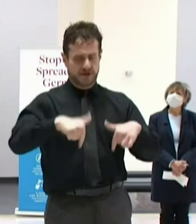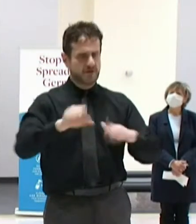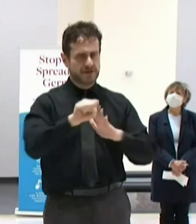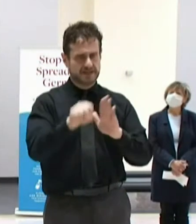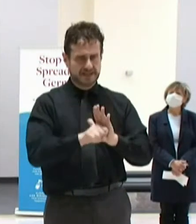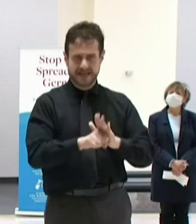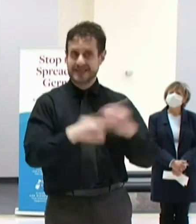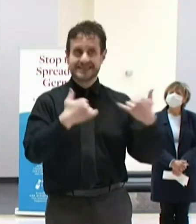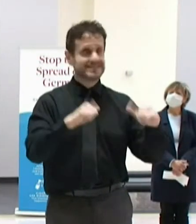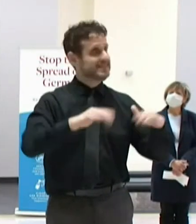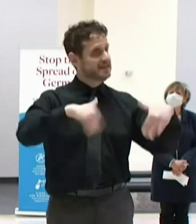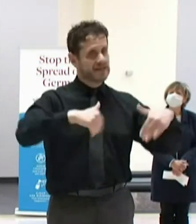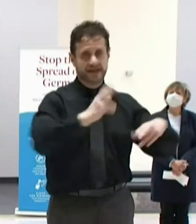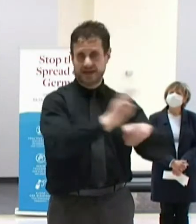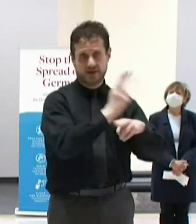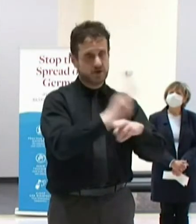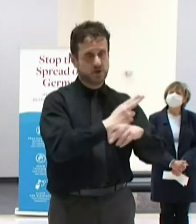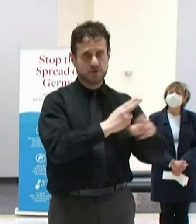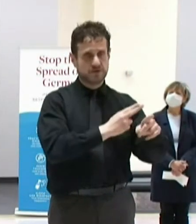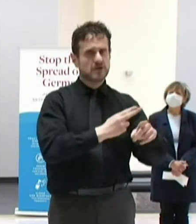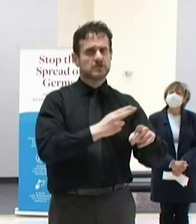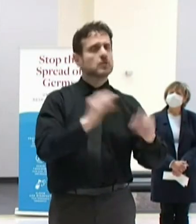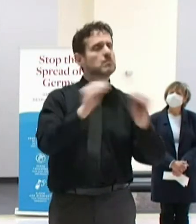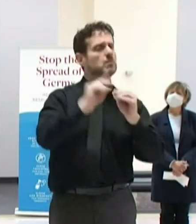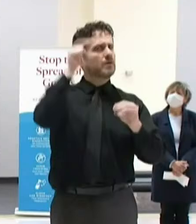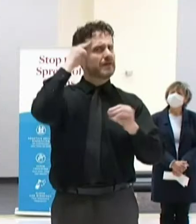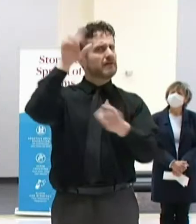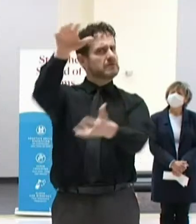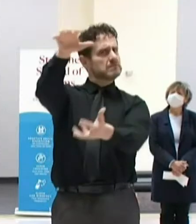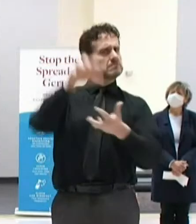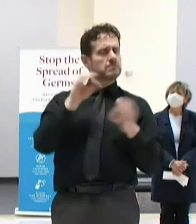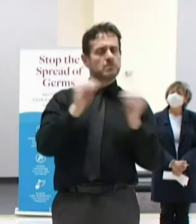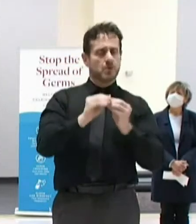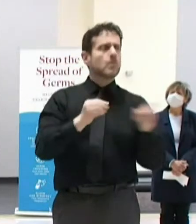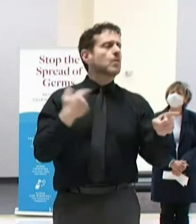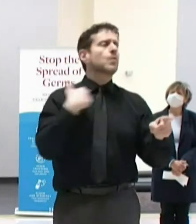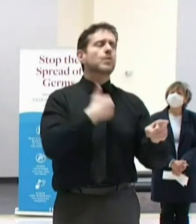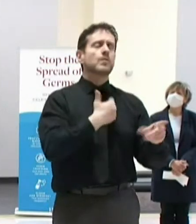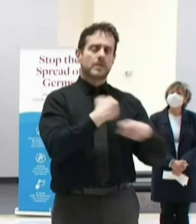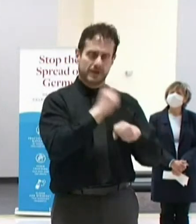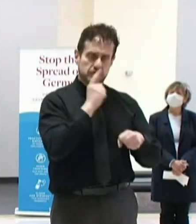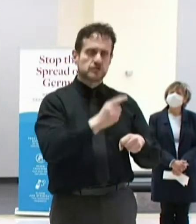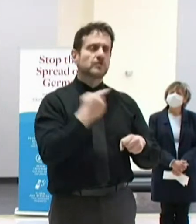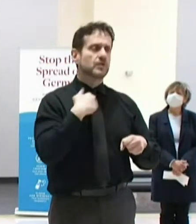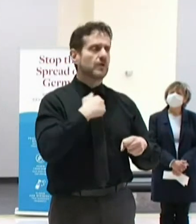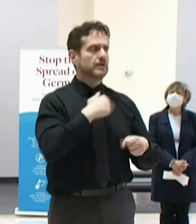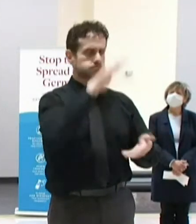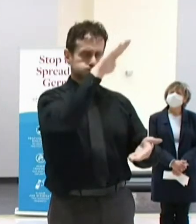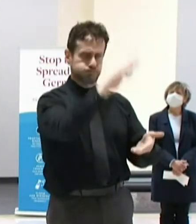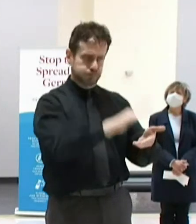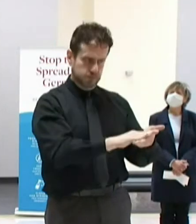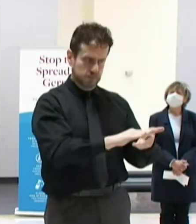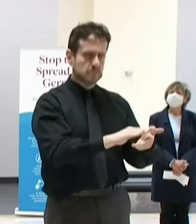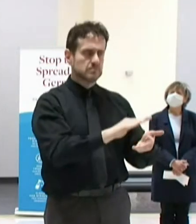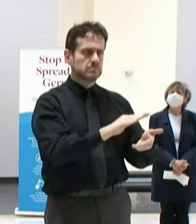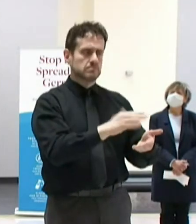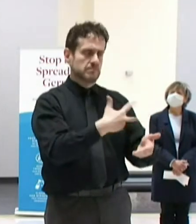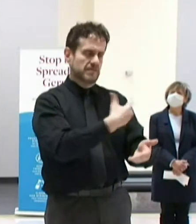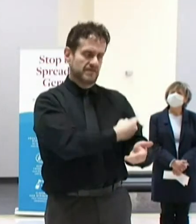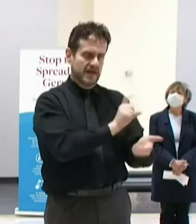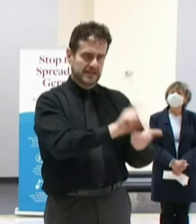are still unused. And so we want to make sure that we're working through the inventory that we've got. We're going to ramp down the number